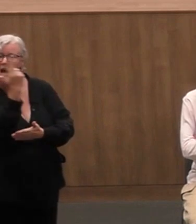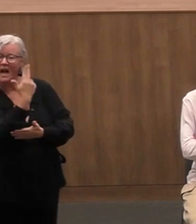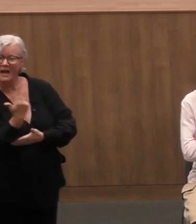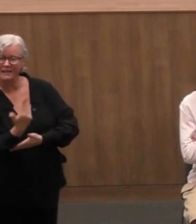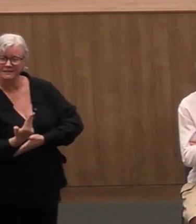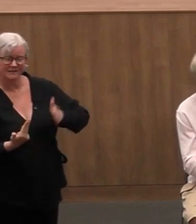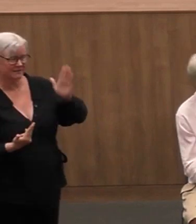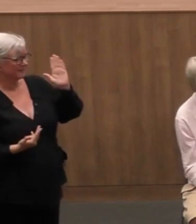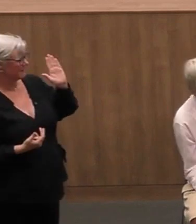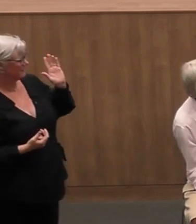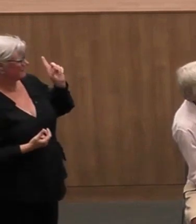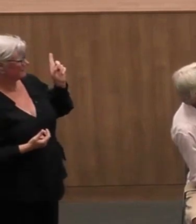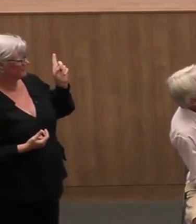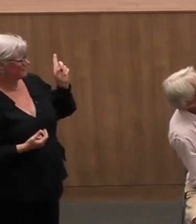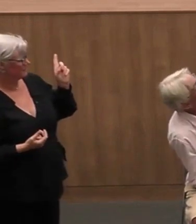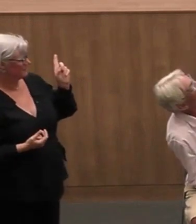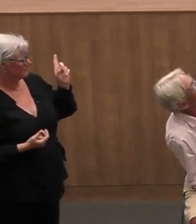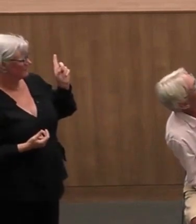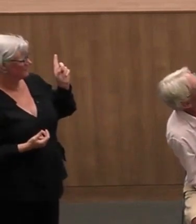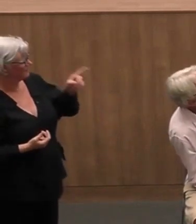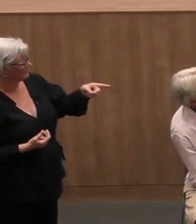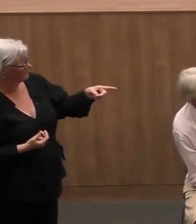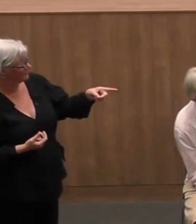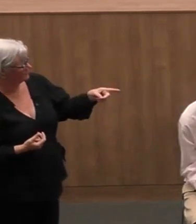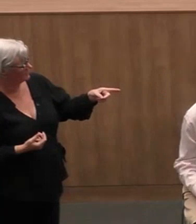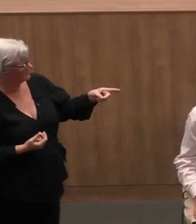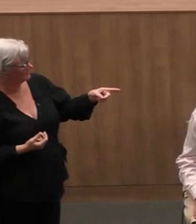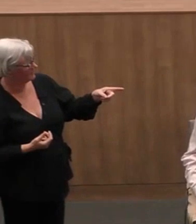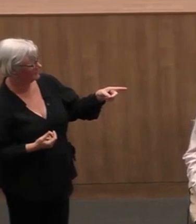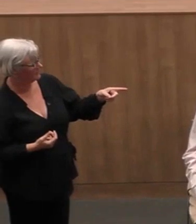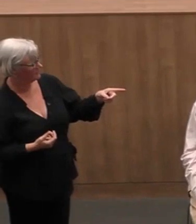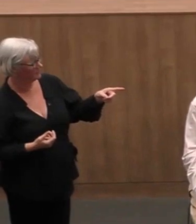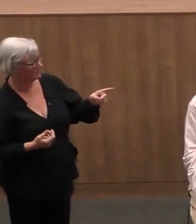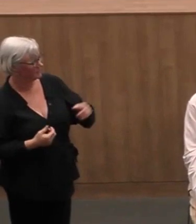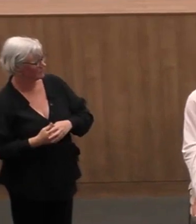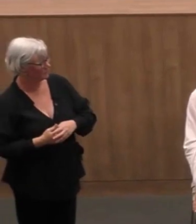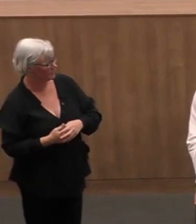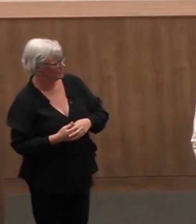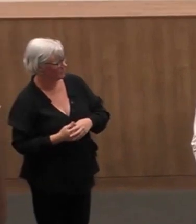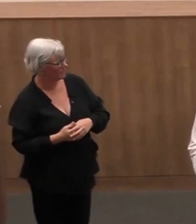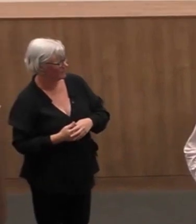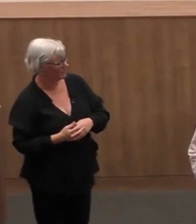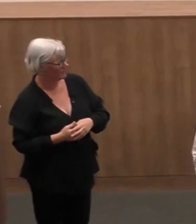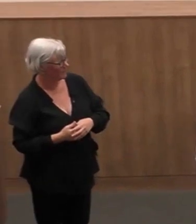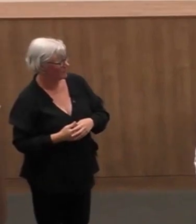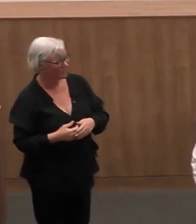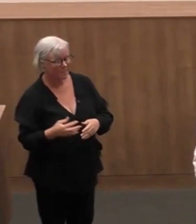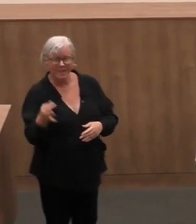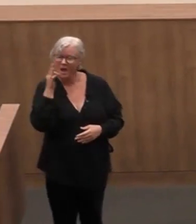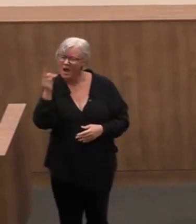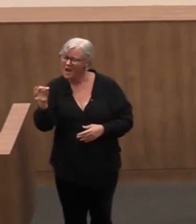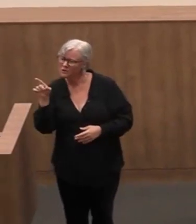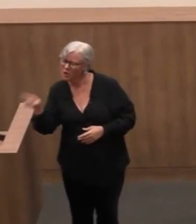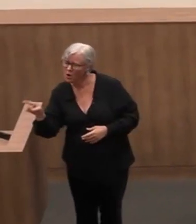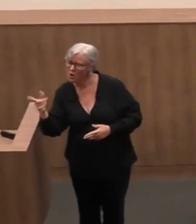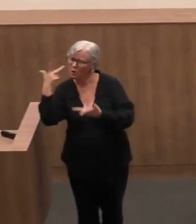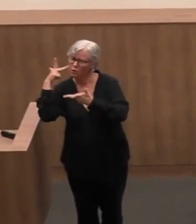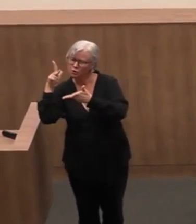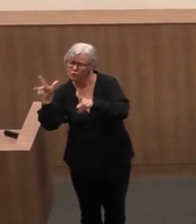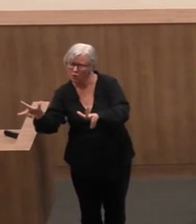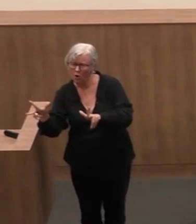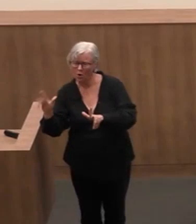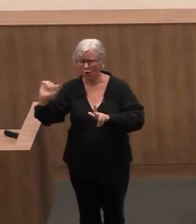local Batamaya Yamaji Nyunga woman, Gertrude Hayden, who we asked at WASTE to represent for us her understanding